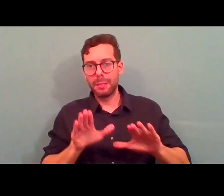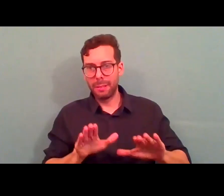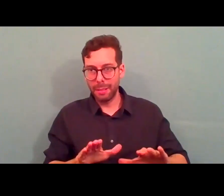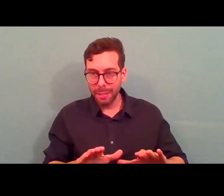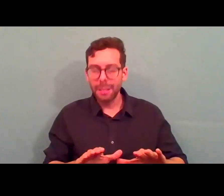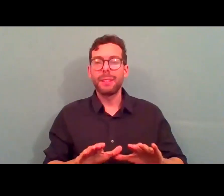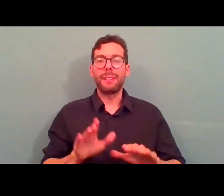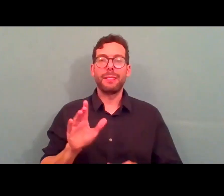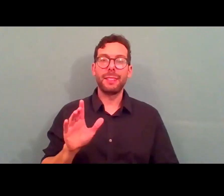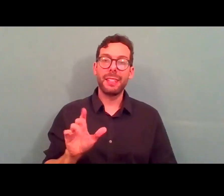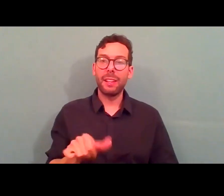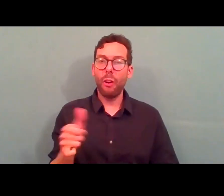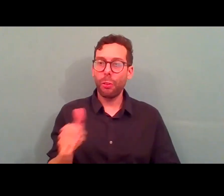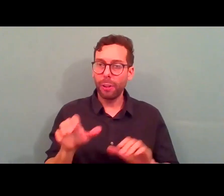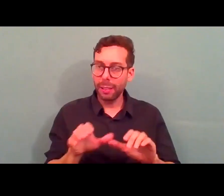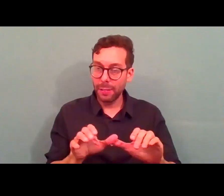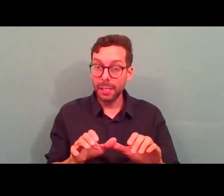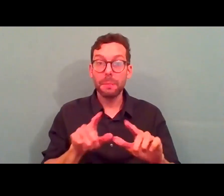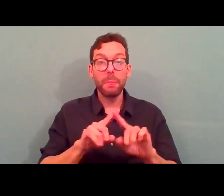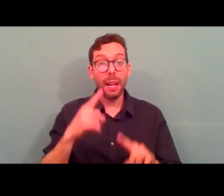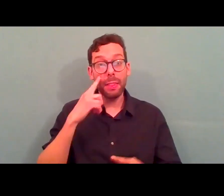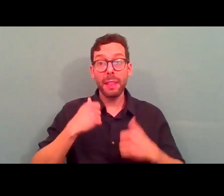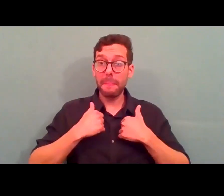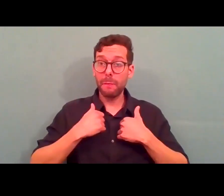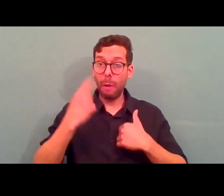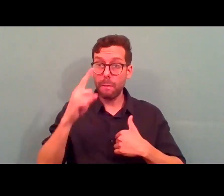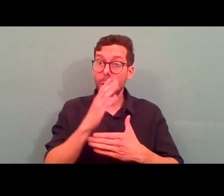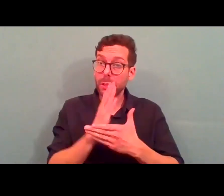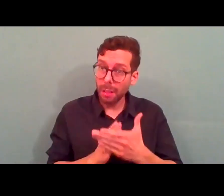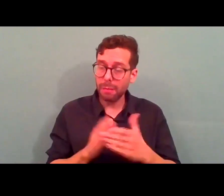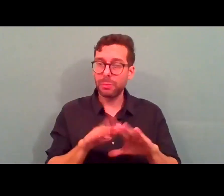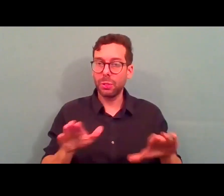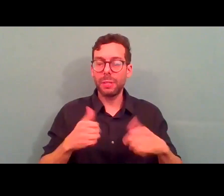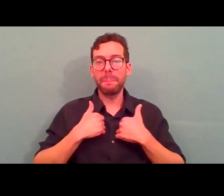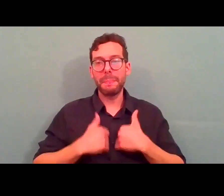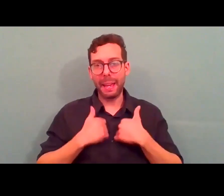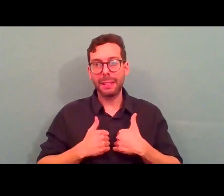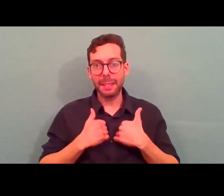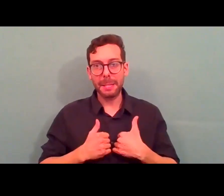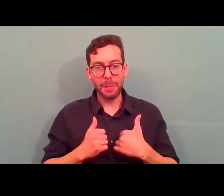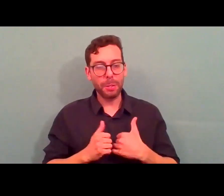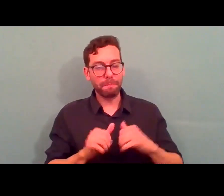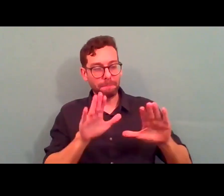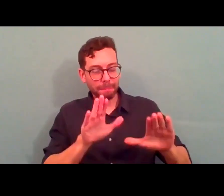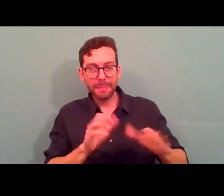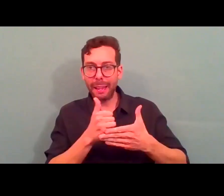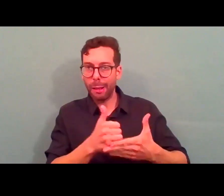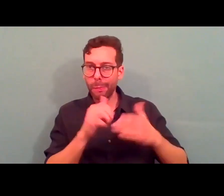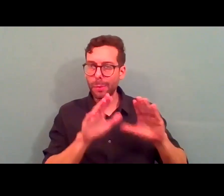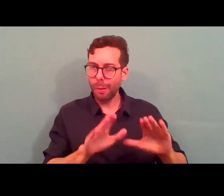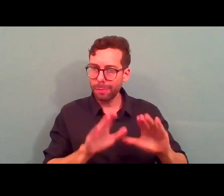very individual, but I think baths can be very soothing to some children. So very individual, right? So I think it's things to think about.